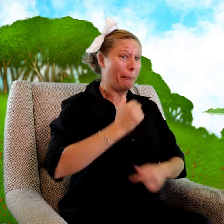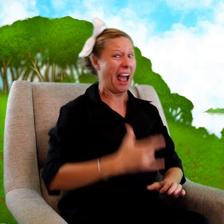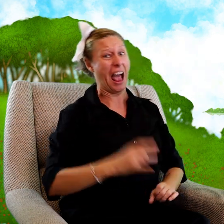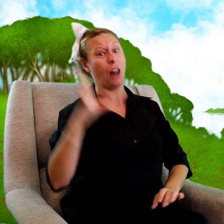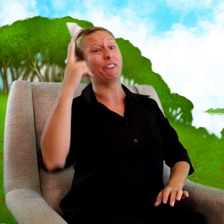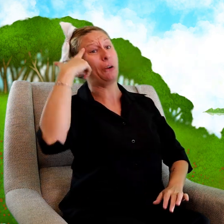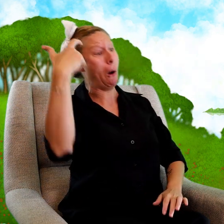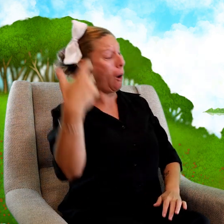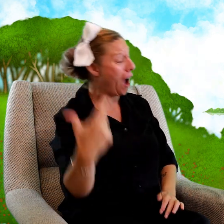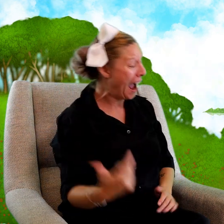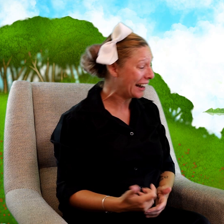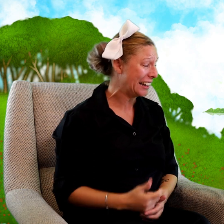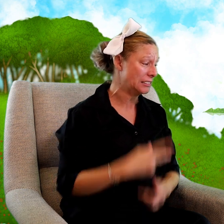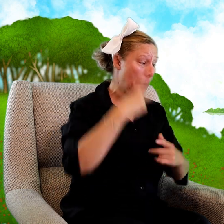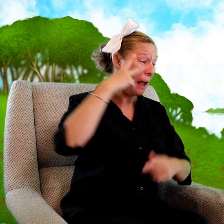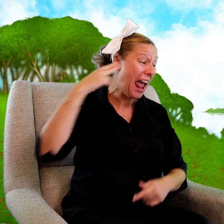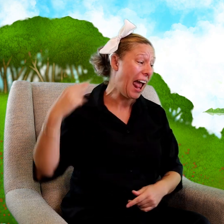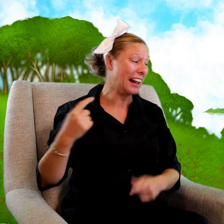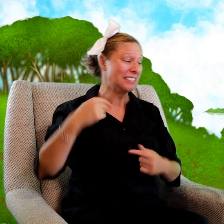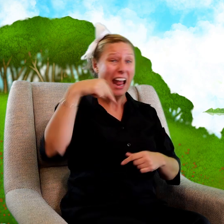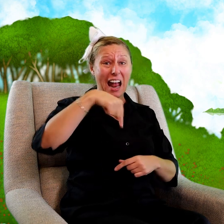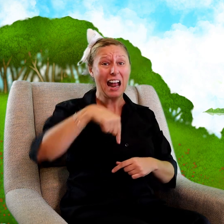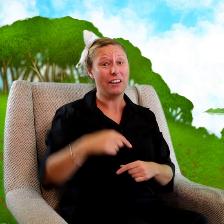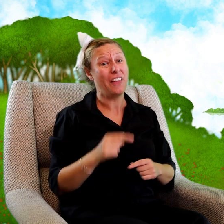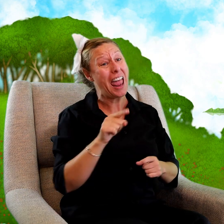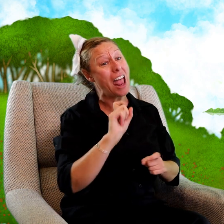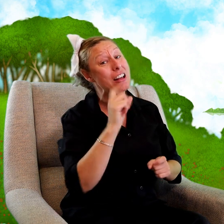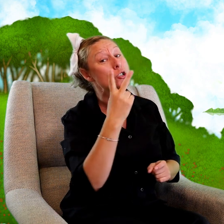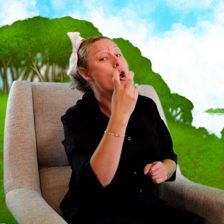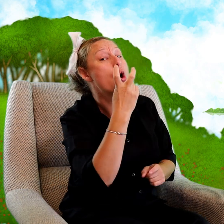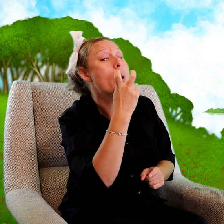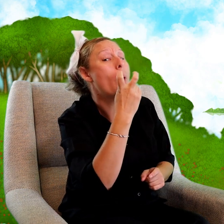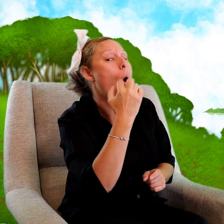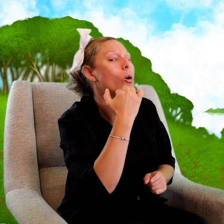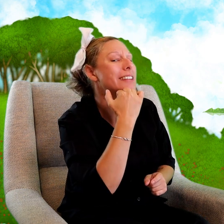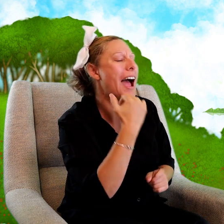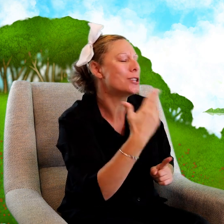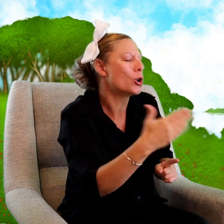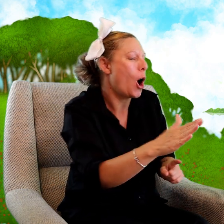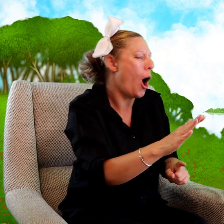I'm out of ideas, Bandit, and there's two days to go.